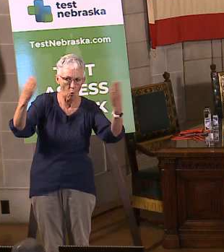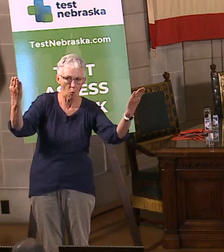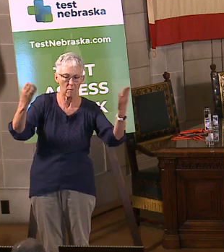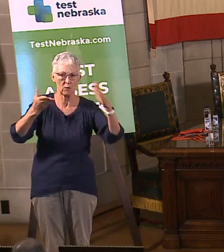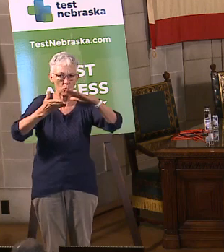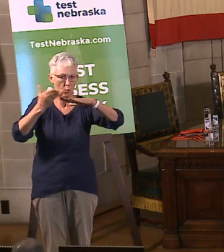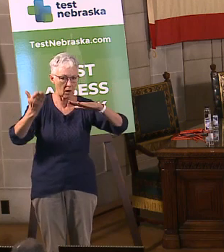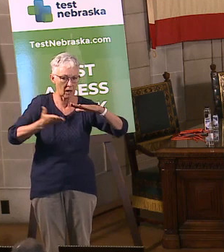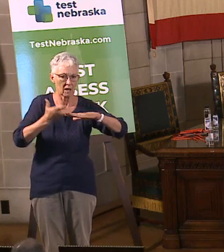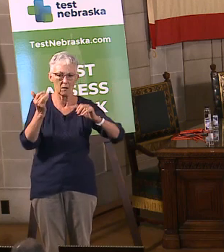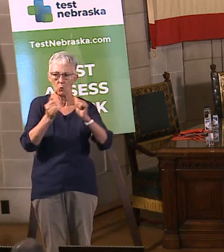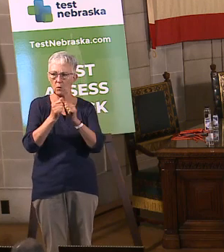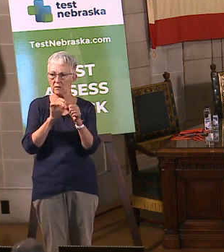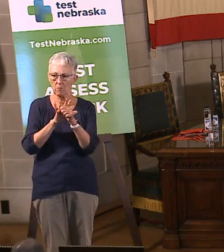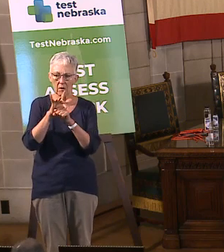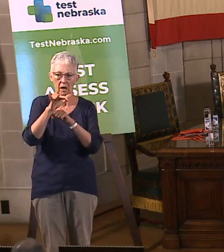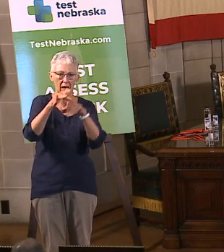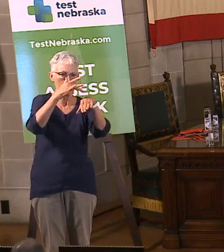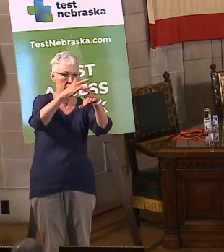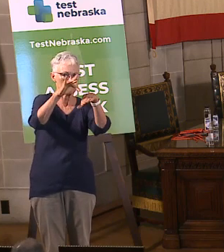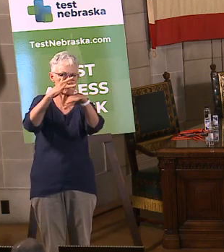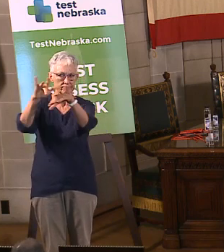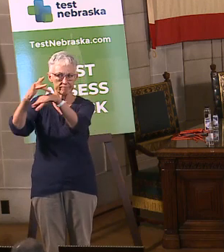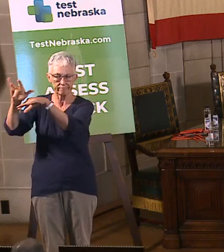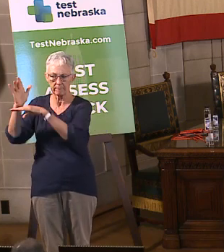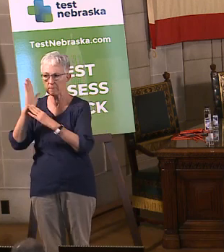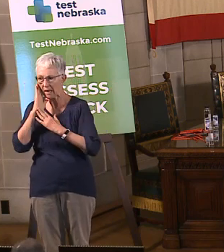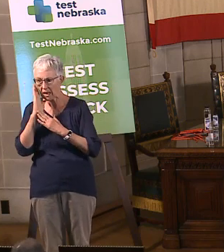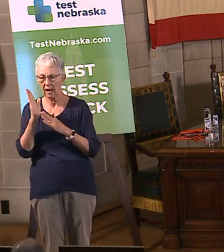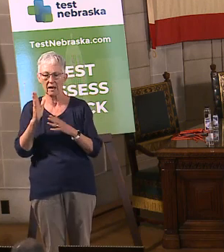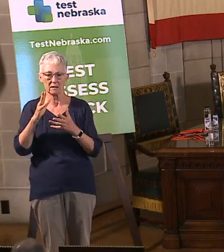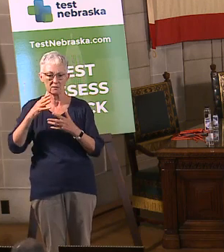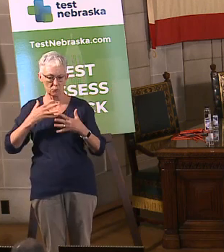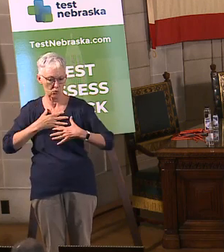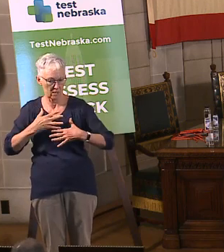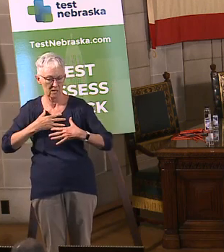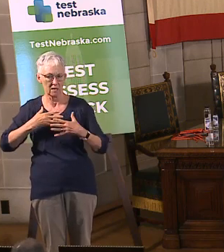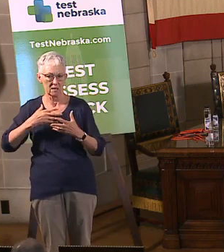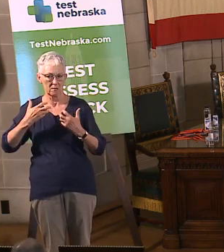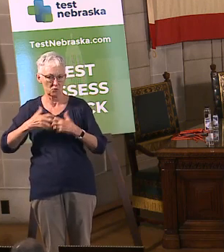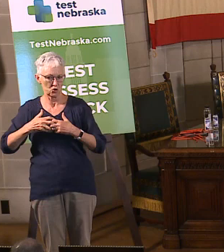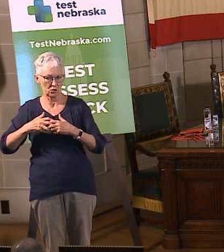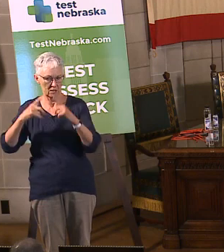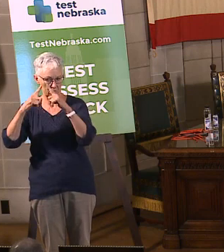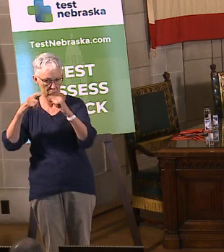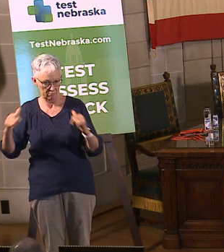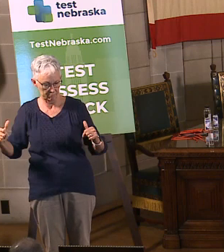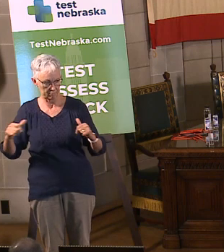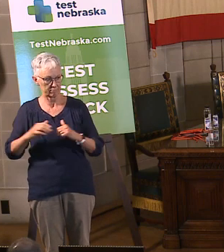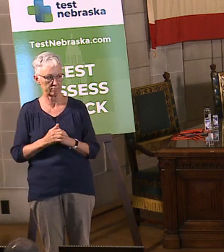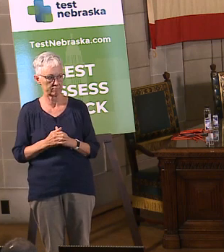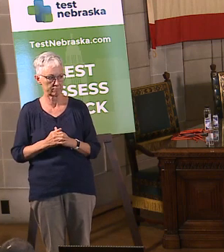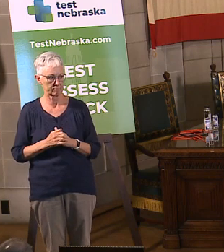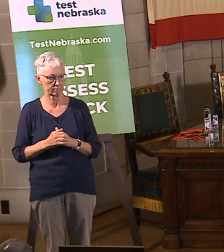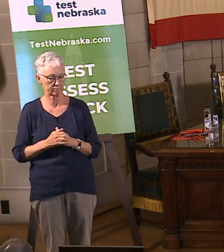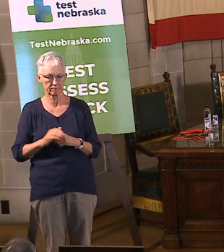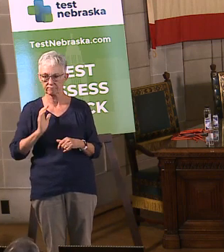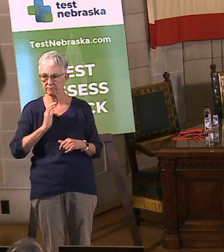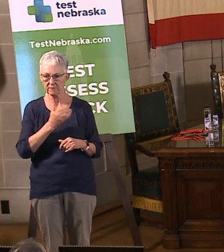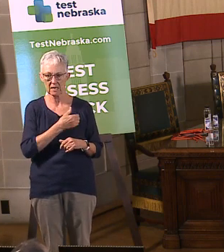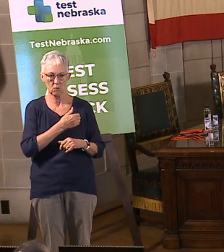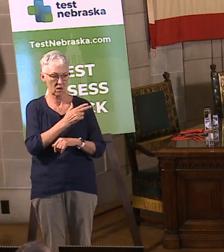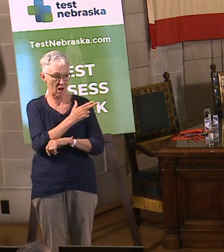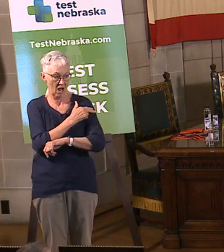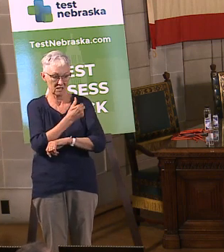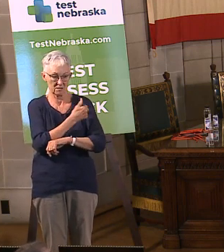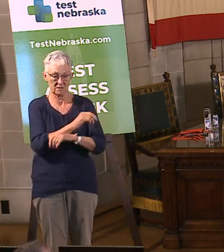principle we have had in place since we started managing this emergency over 2 months ago. And our hospital capacity has stayed very